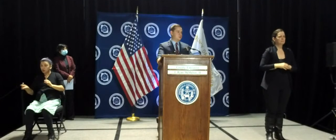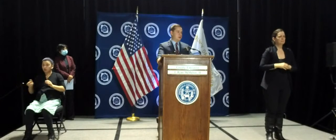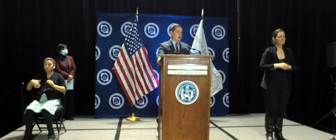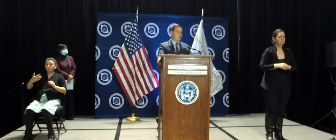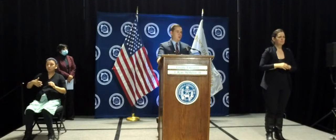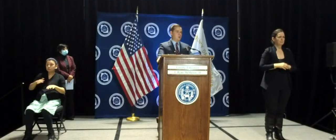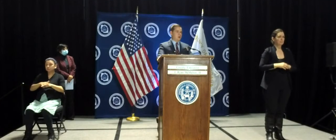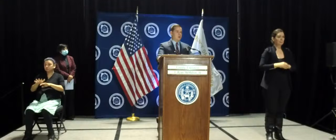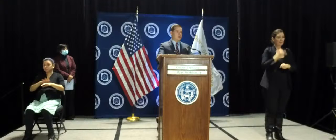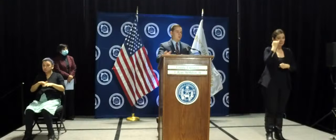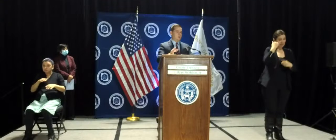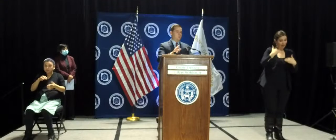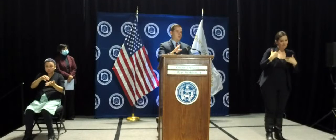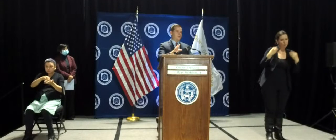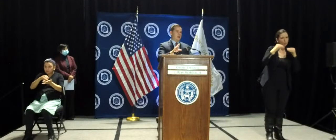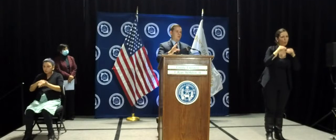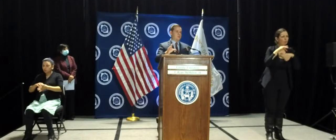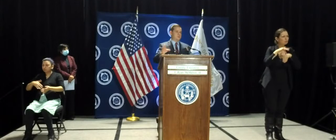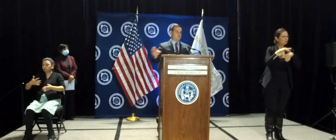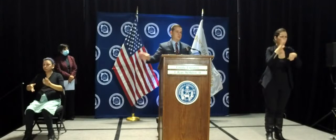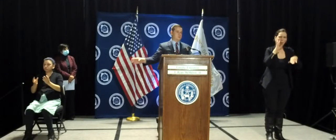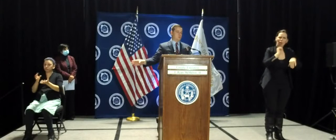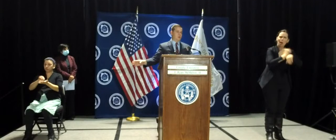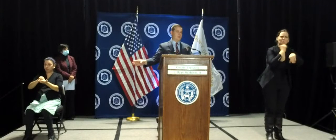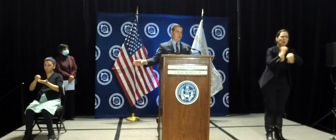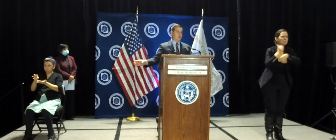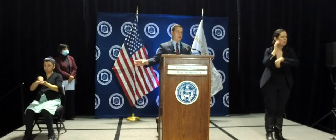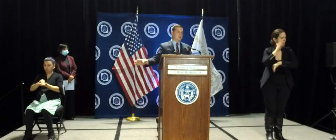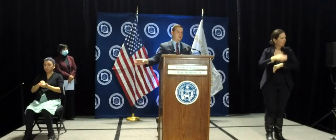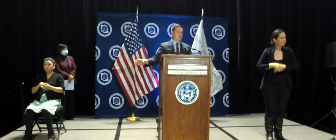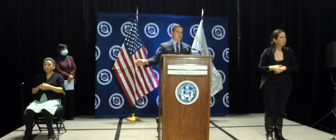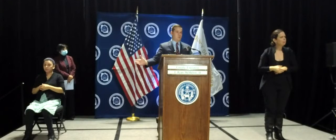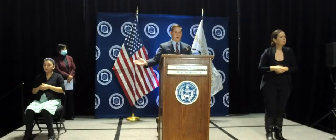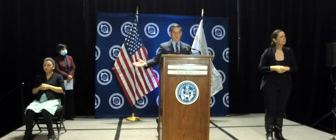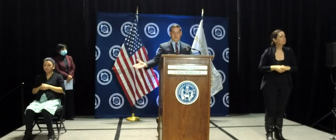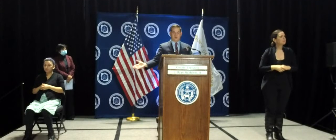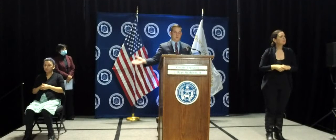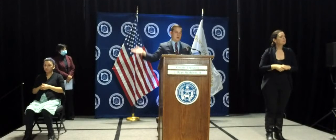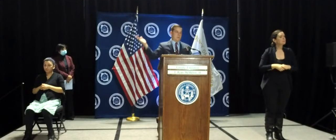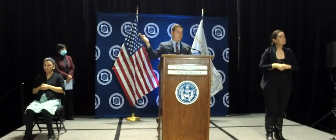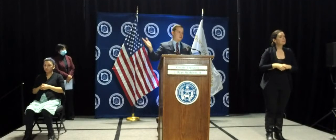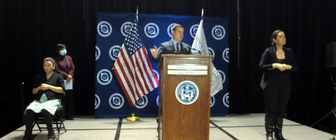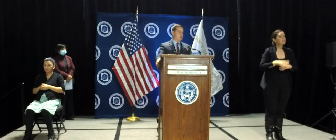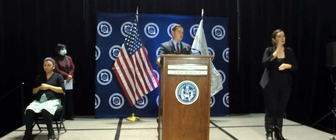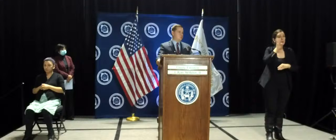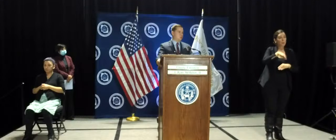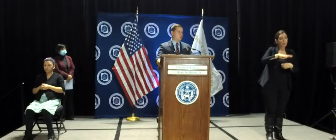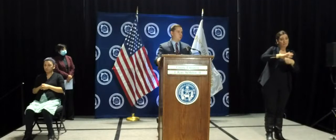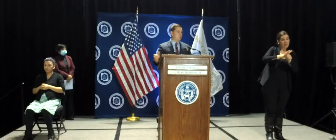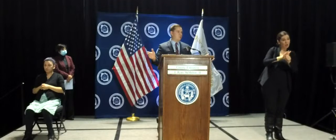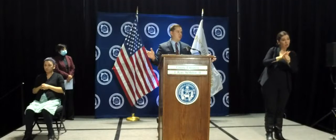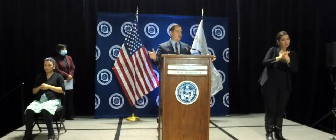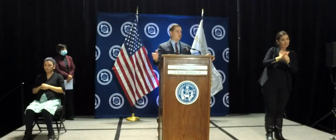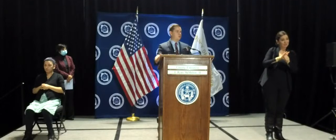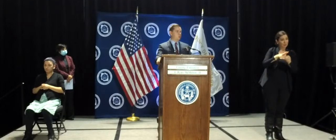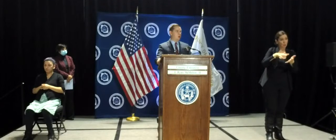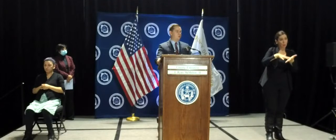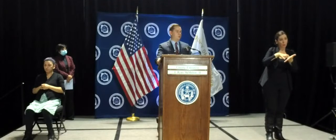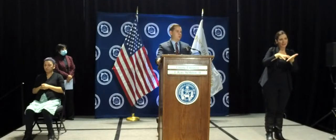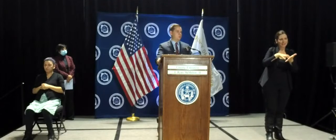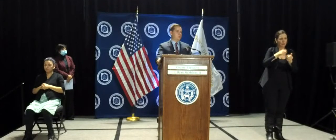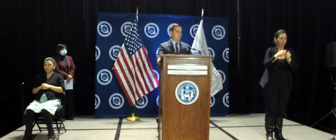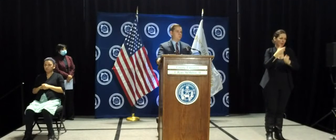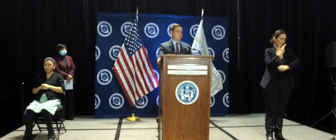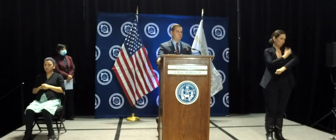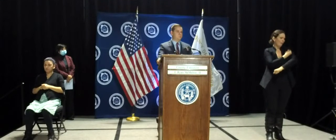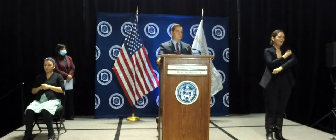because this is how, with the virus weakening, when we start to ramp up vaccinations, it will be more effective as well for